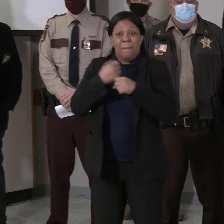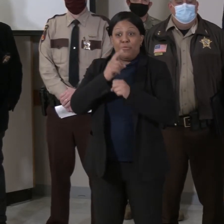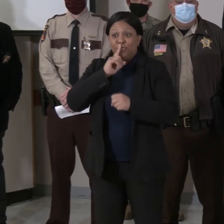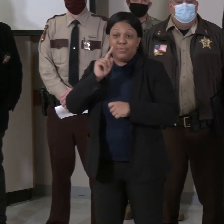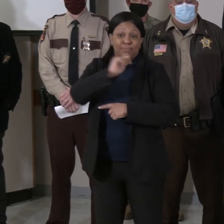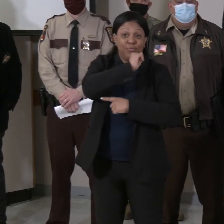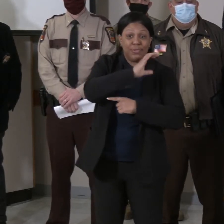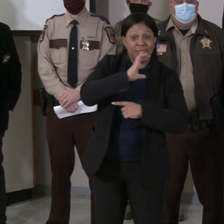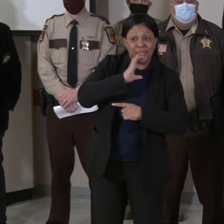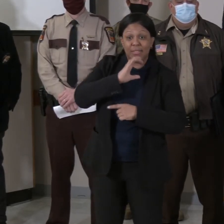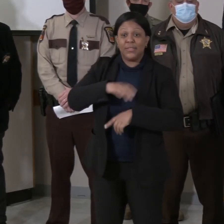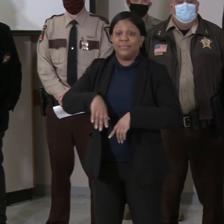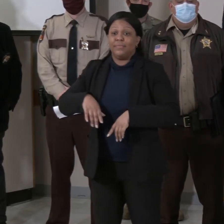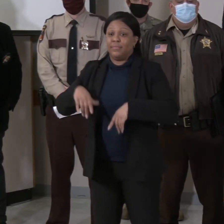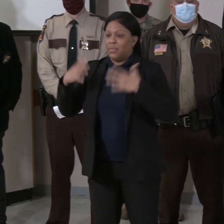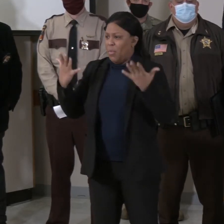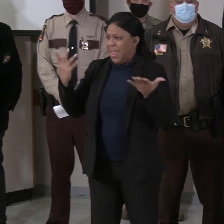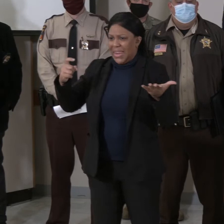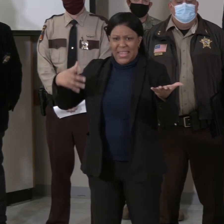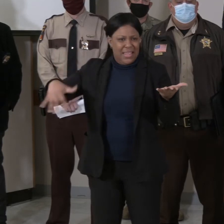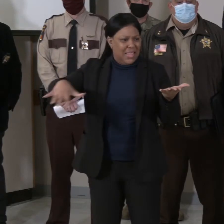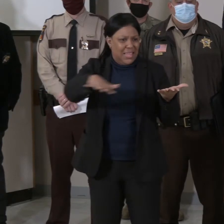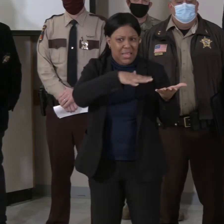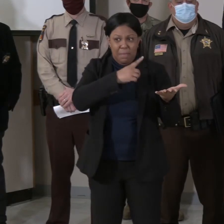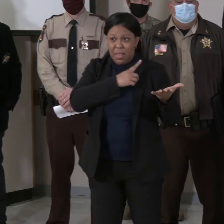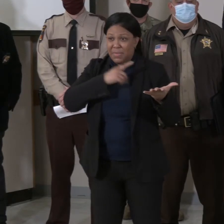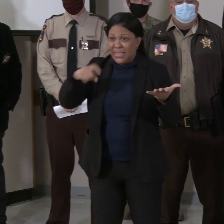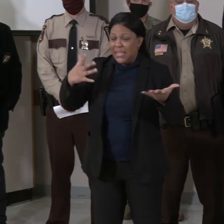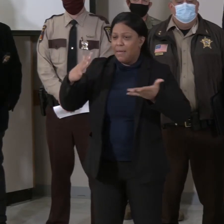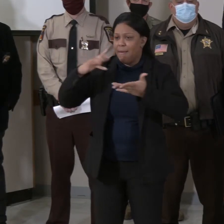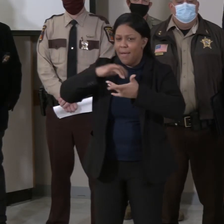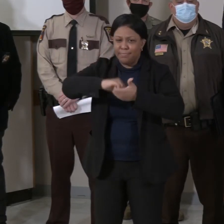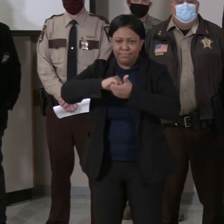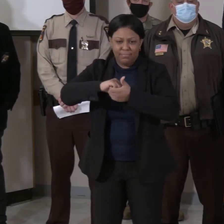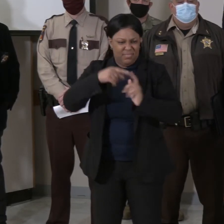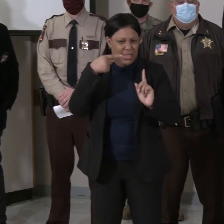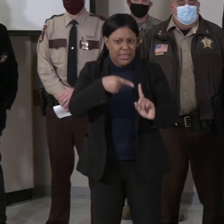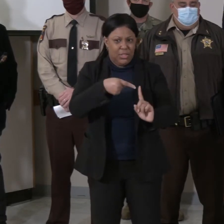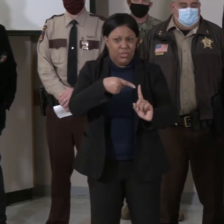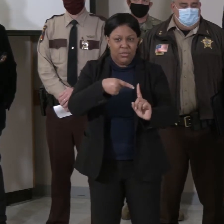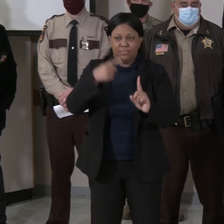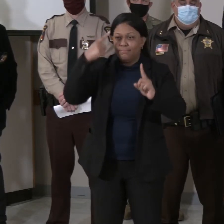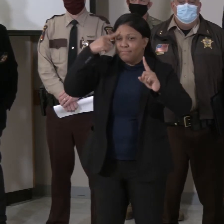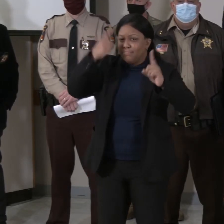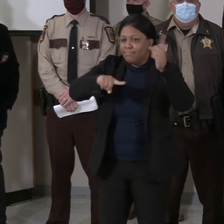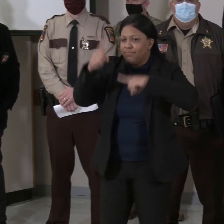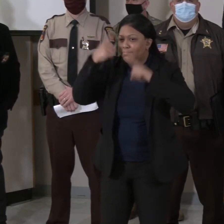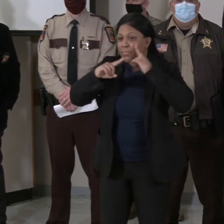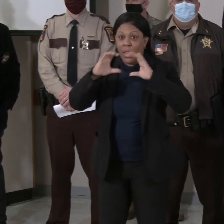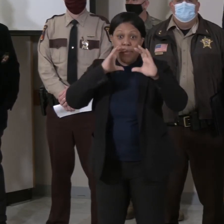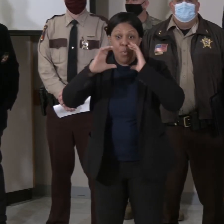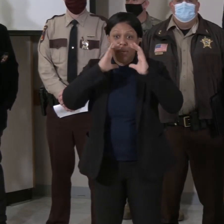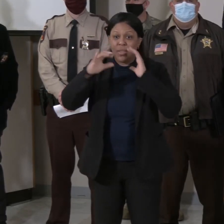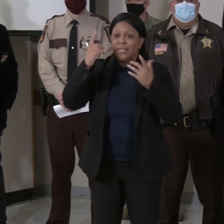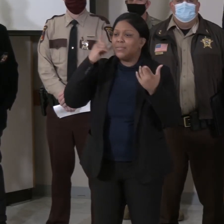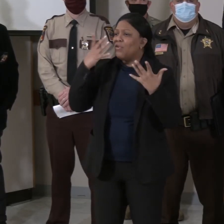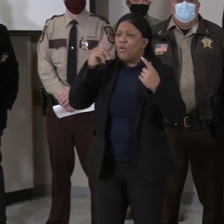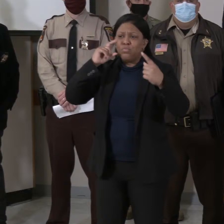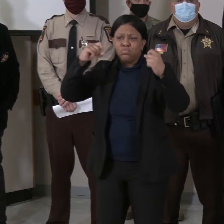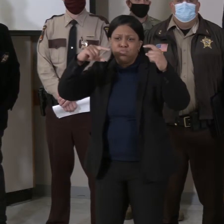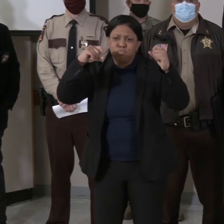if needed. And it will allow great cooperation, coordination, and communication. And